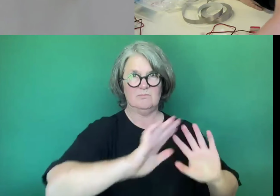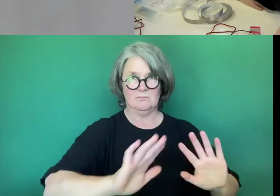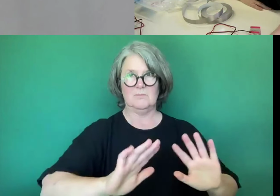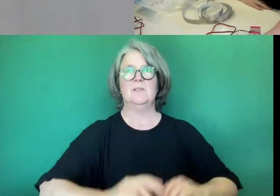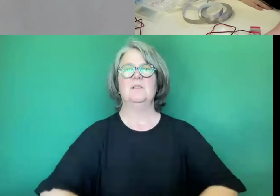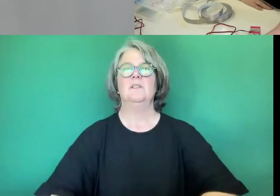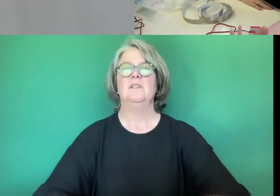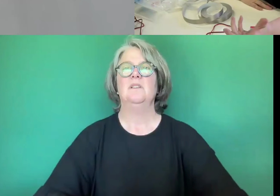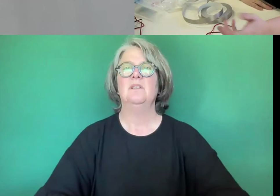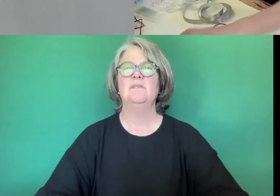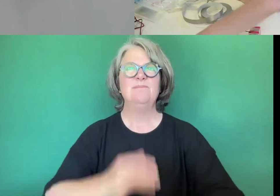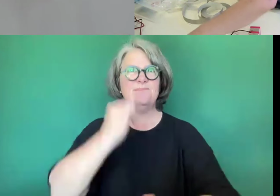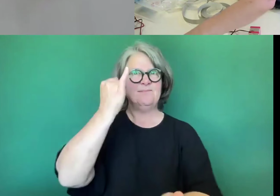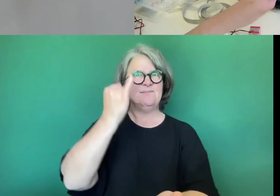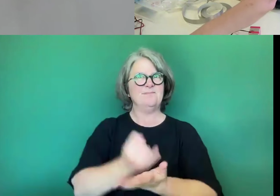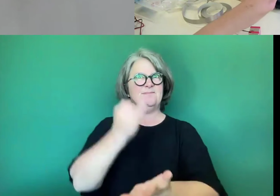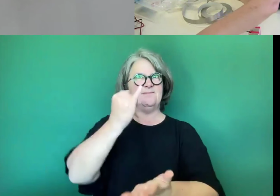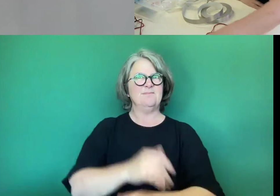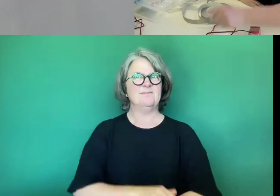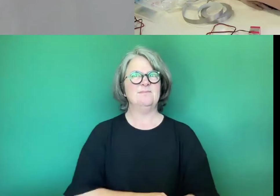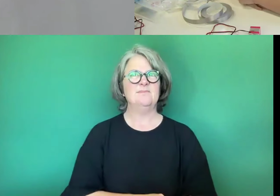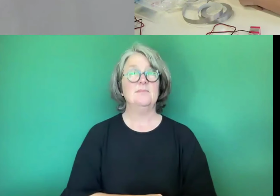Oh, doesn't work.